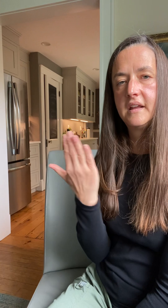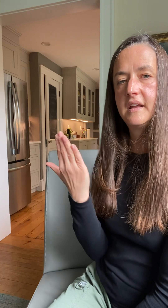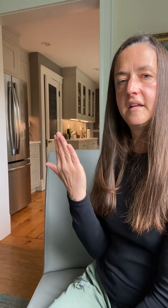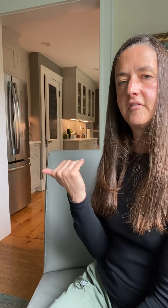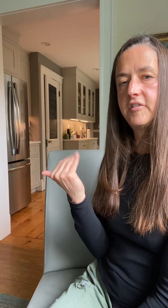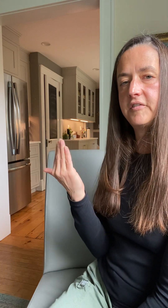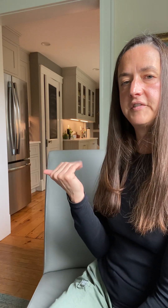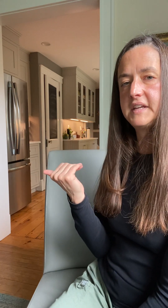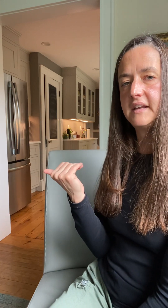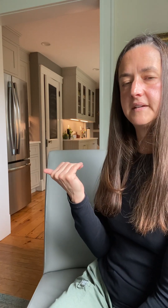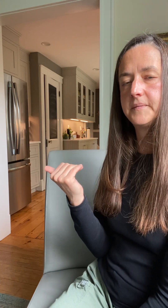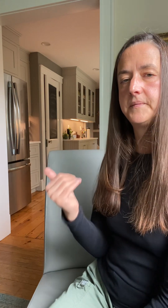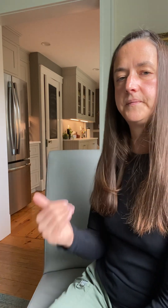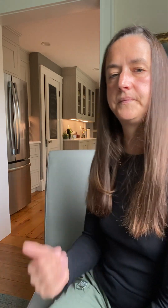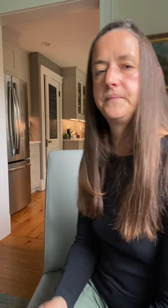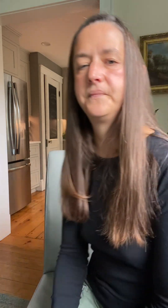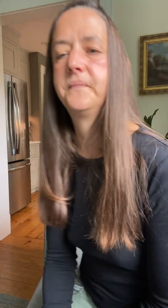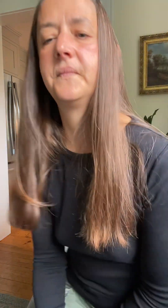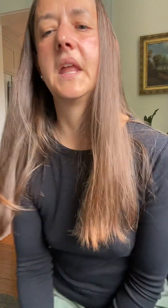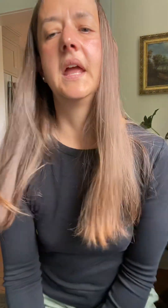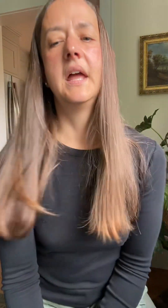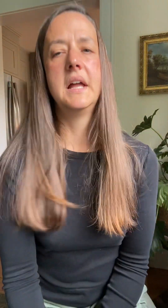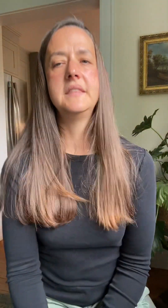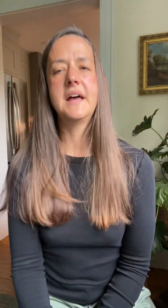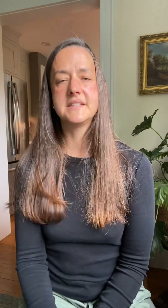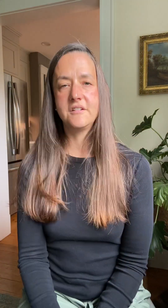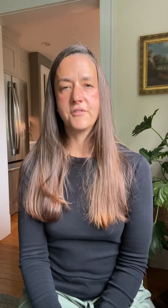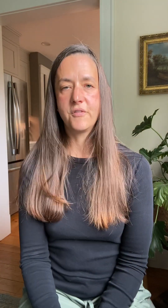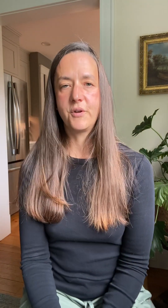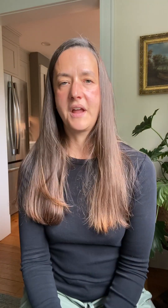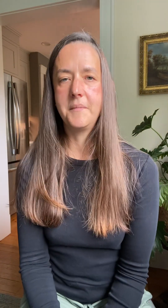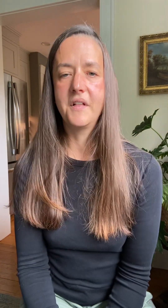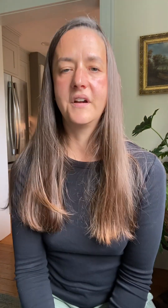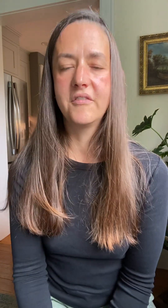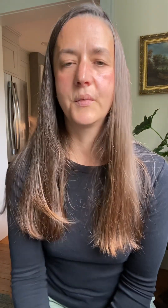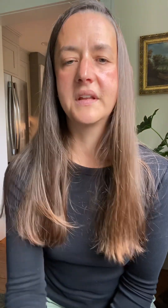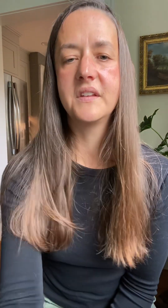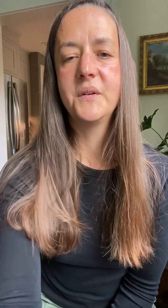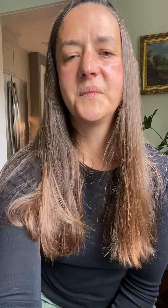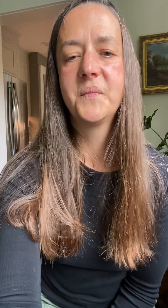15. And that's it for the vocabulary for week 2.